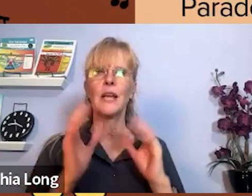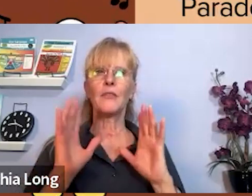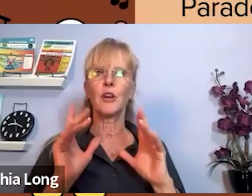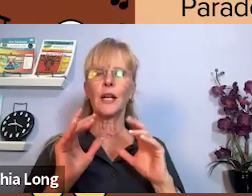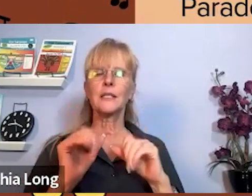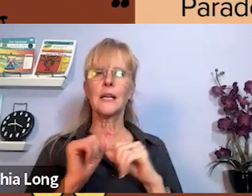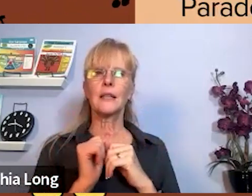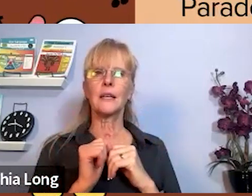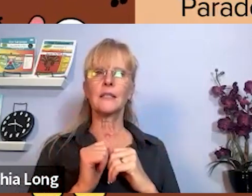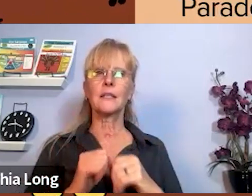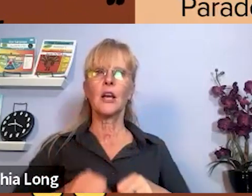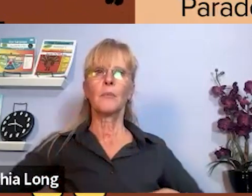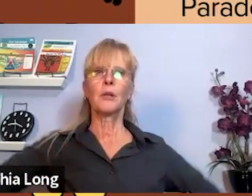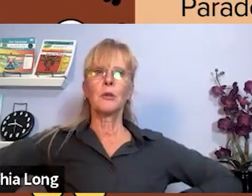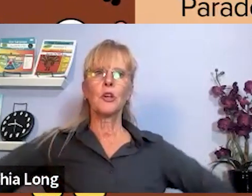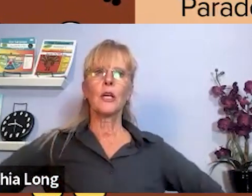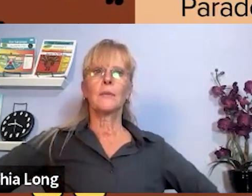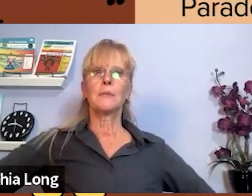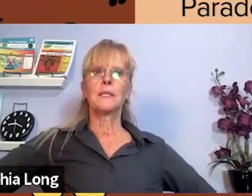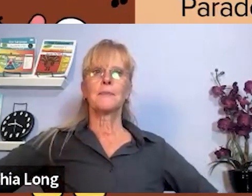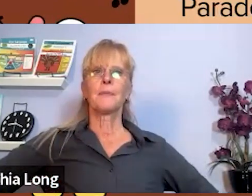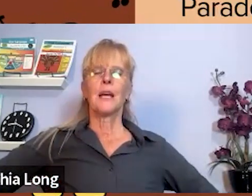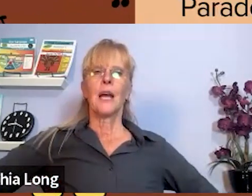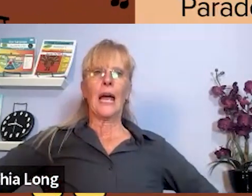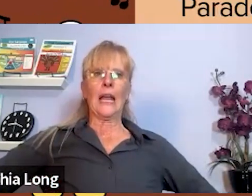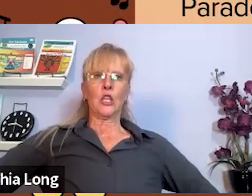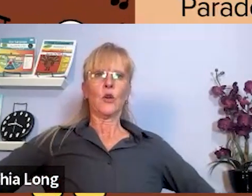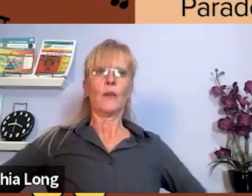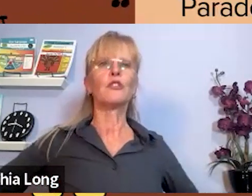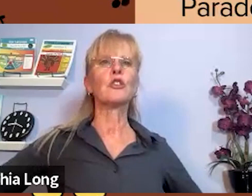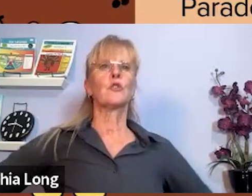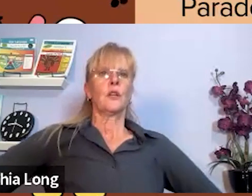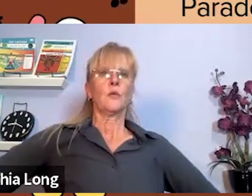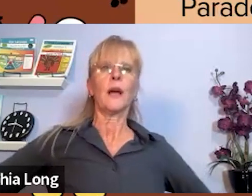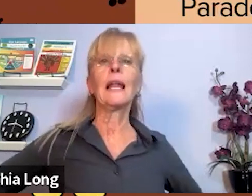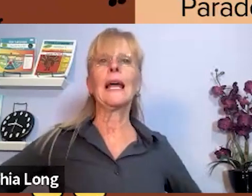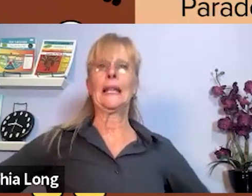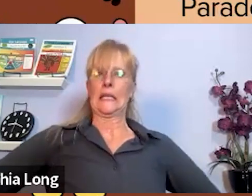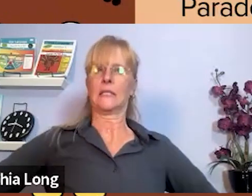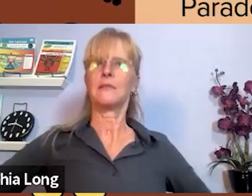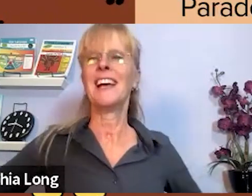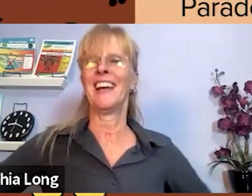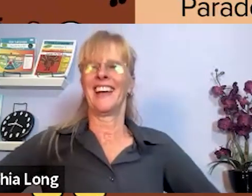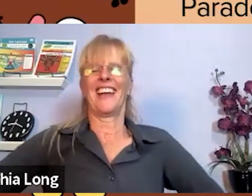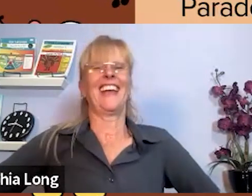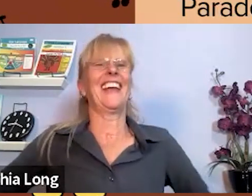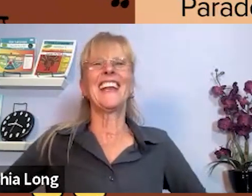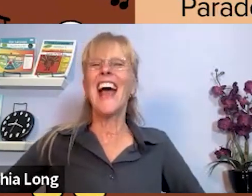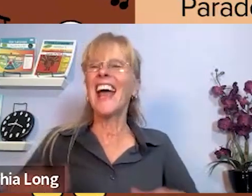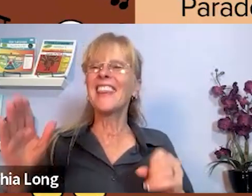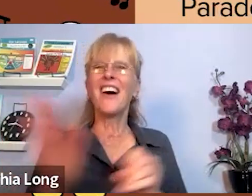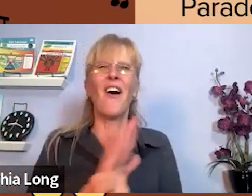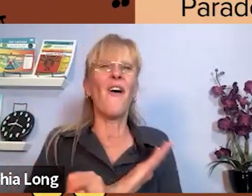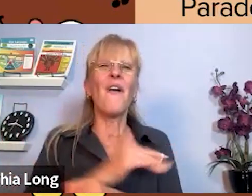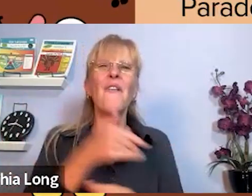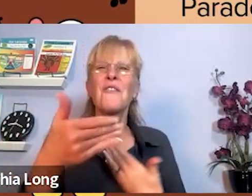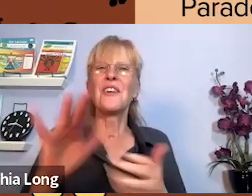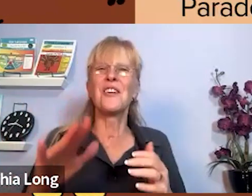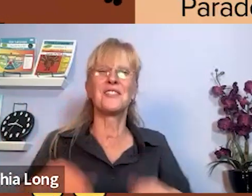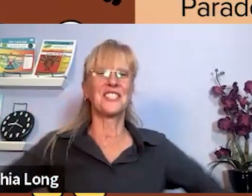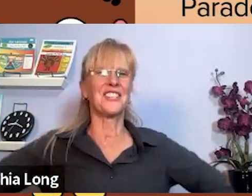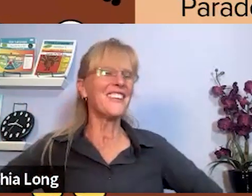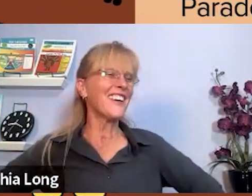Thanksgiving, you need to have your hands like this, put them on your hips, and then you have to strut around like this. And I had the